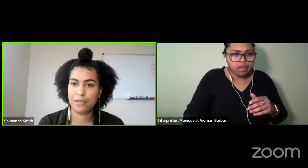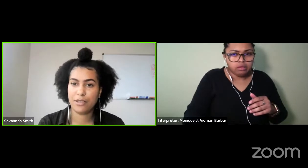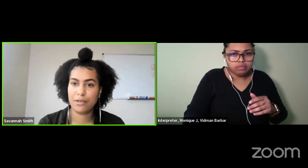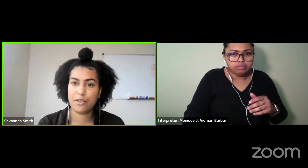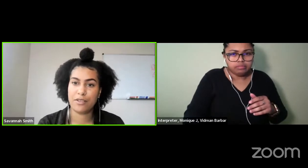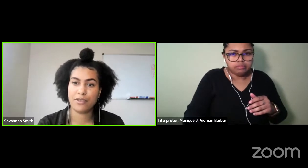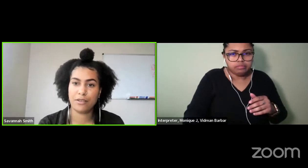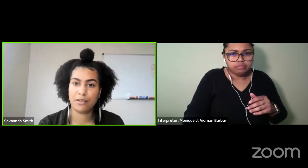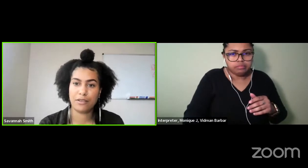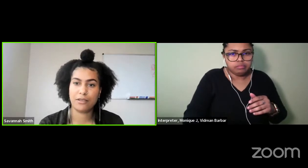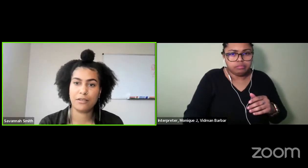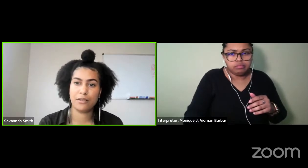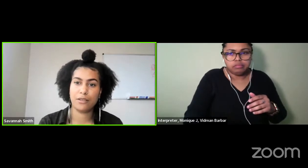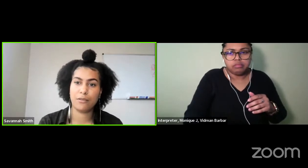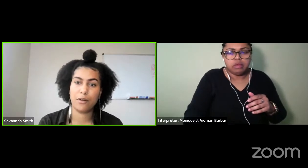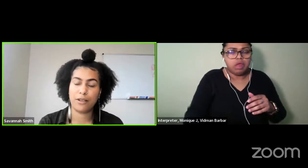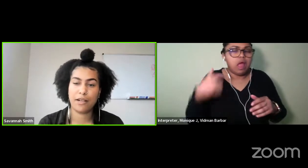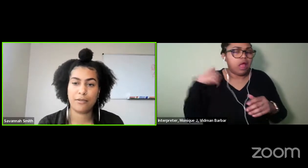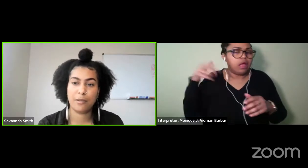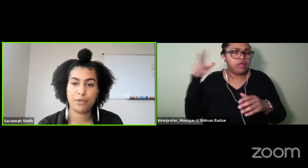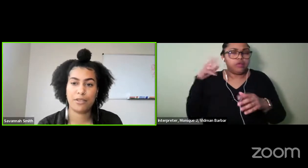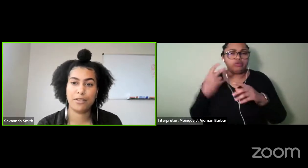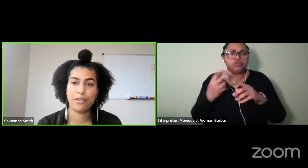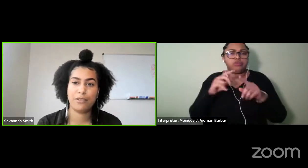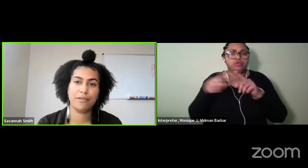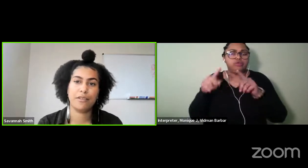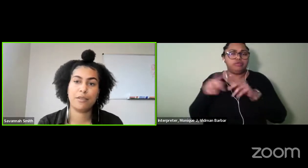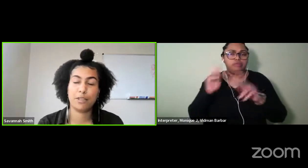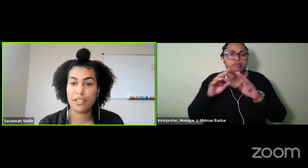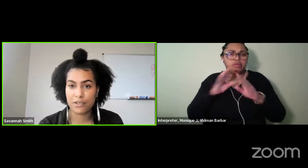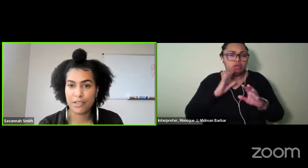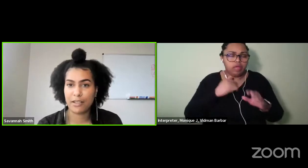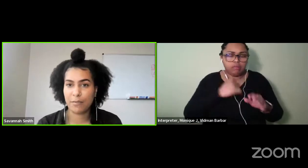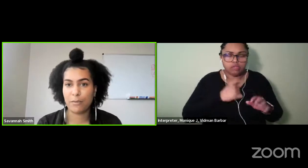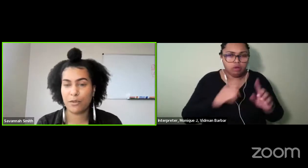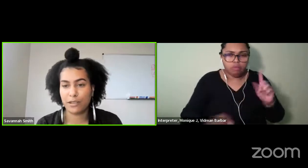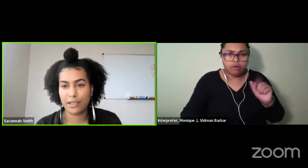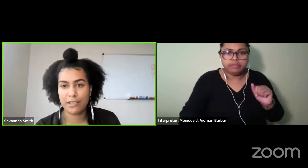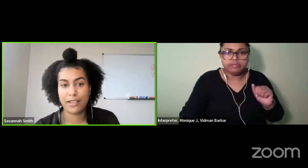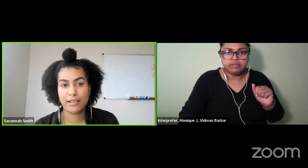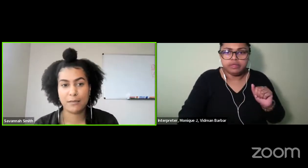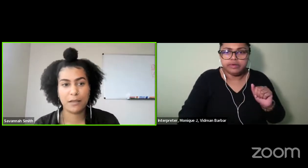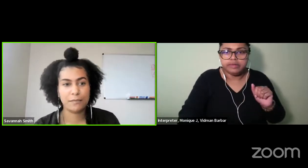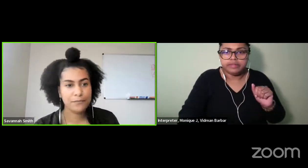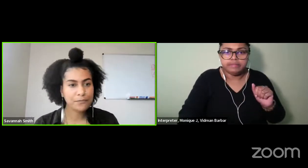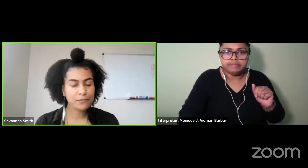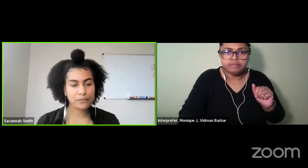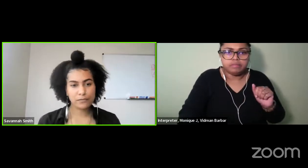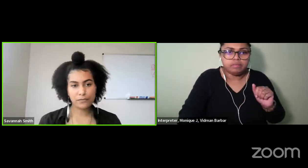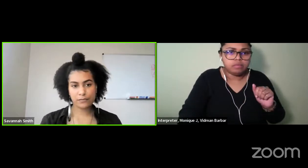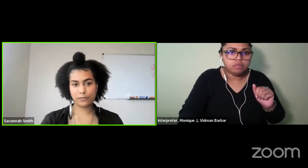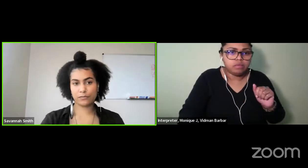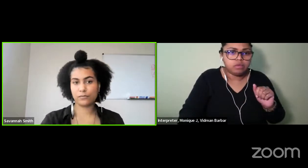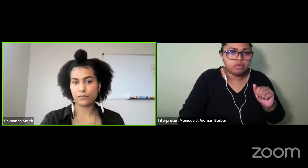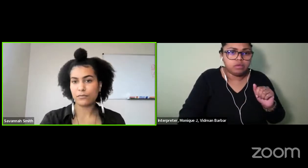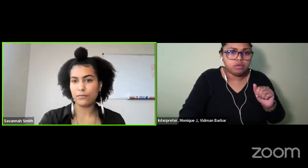Leonard who presents on water having personhood. It's pretty interesting if people want to look into that sometime.